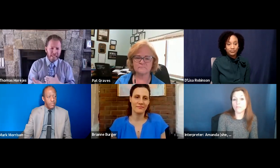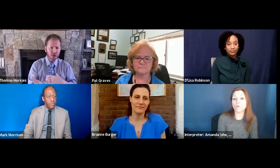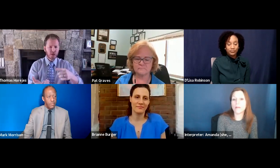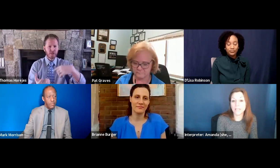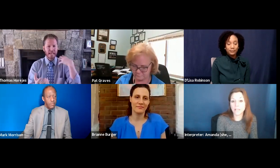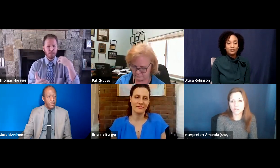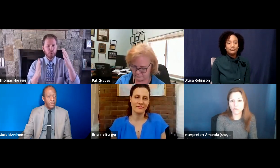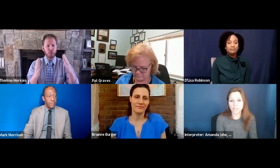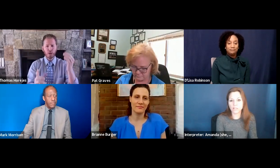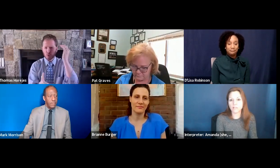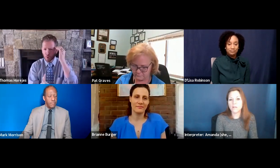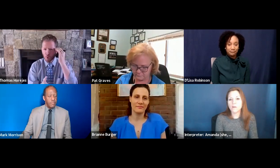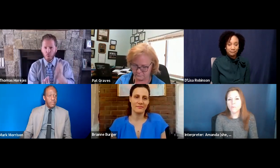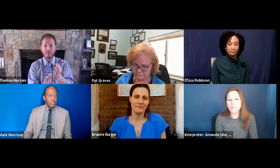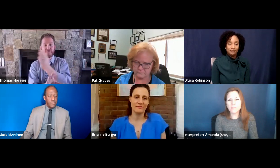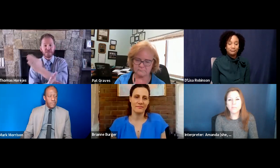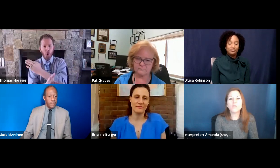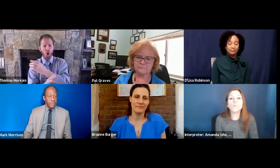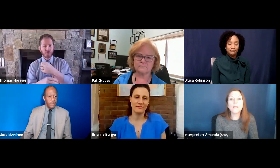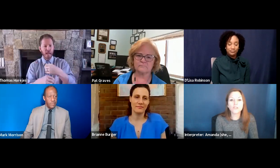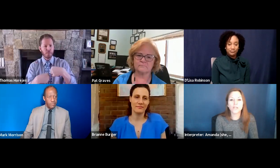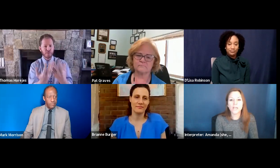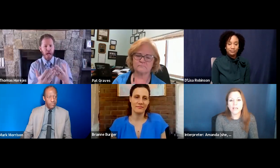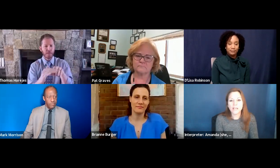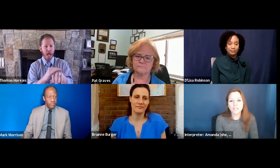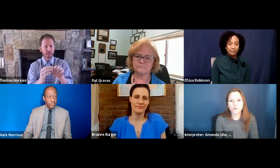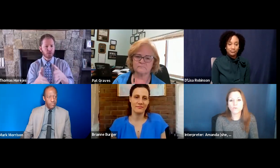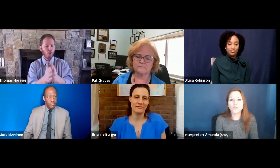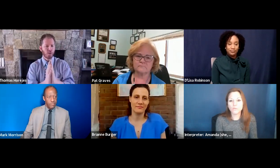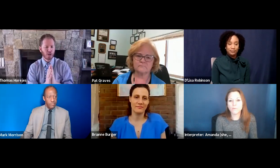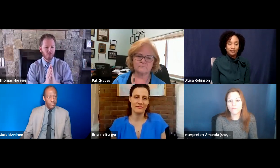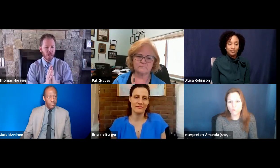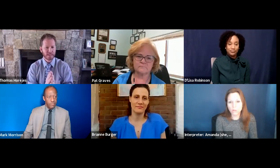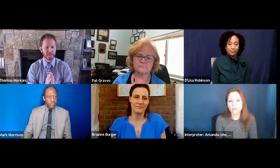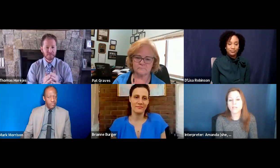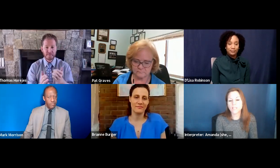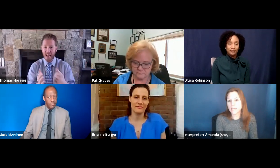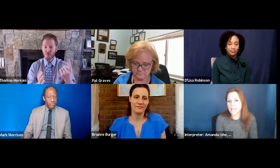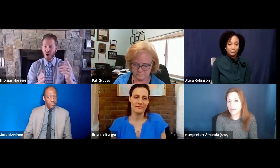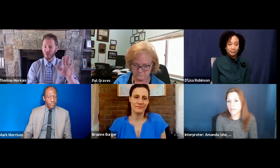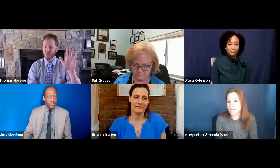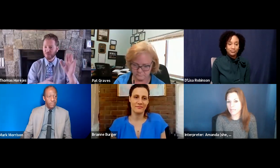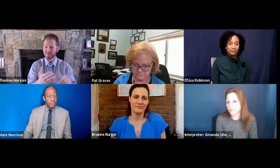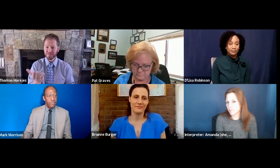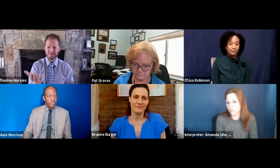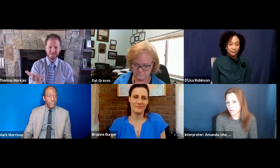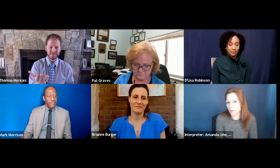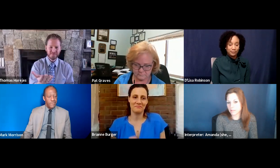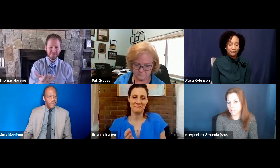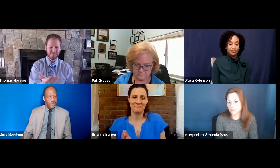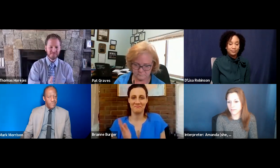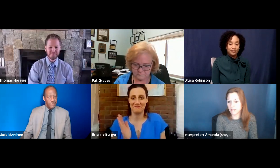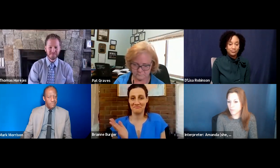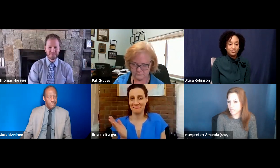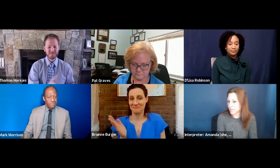employees and requesting these services. What's something you wish these folks knew before sending in an accessibility